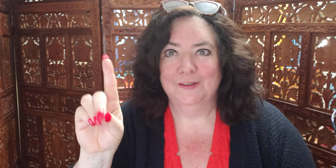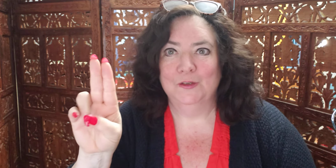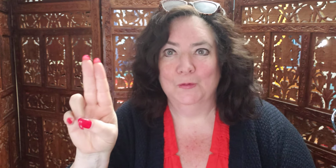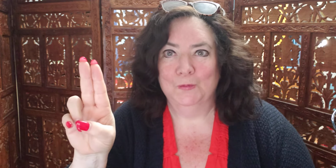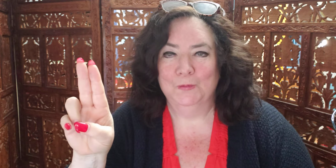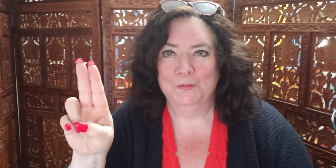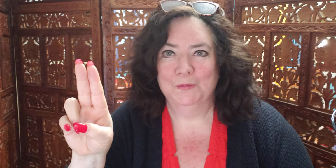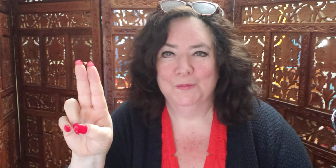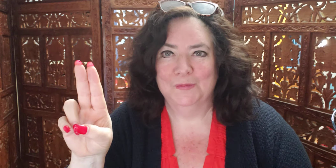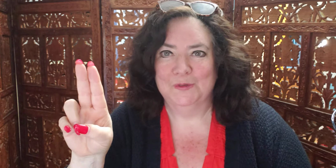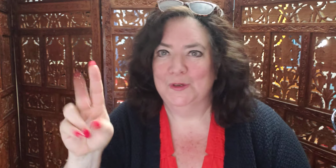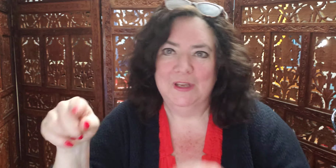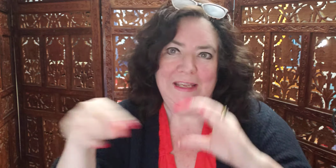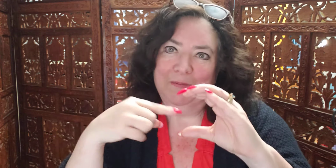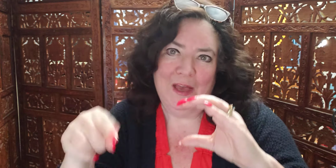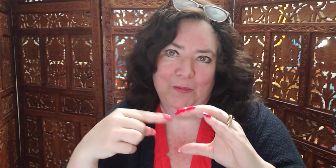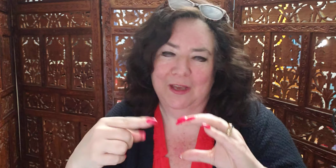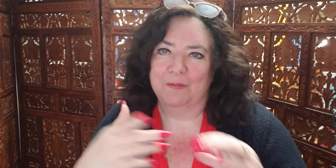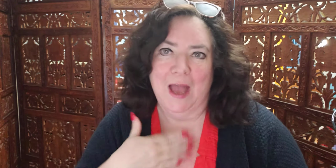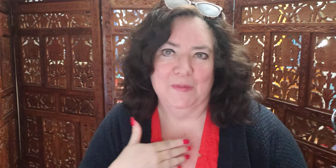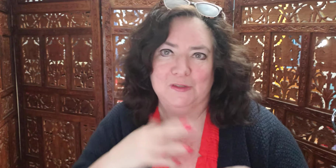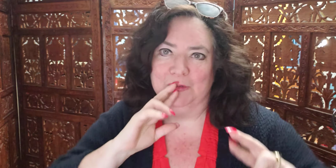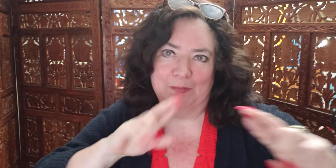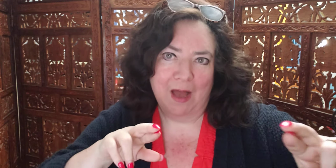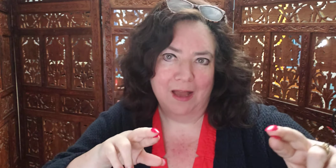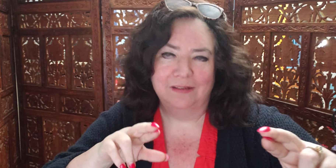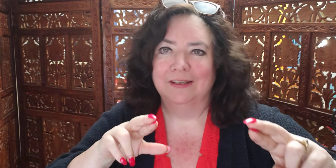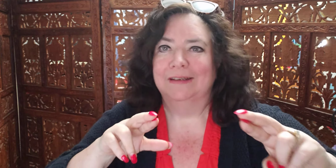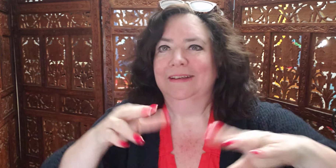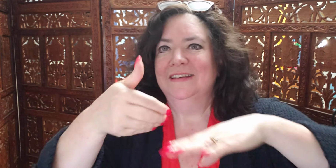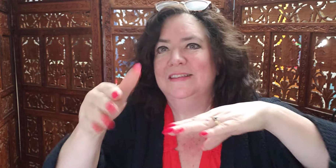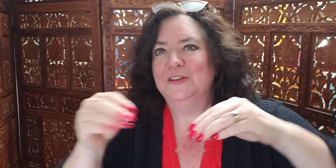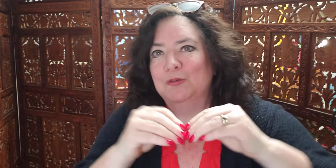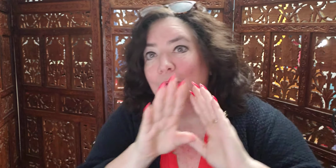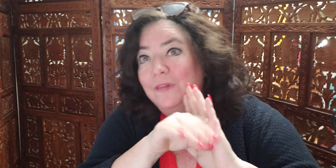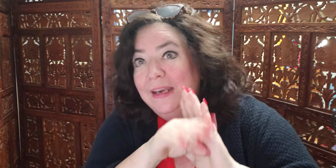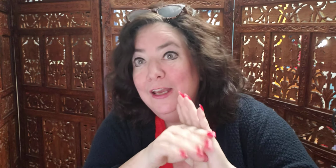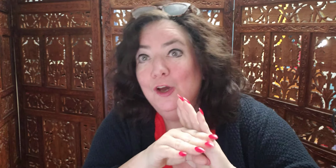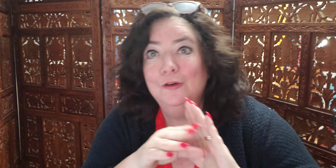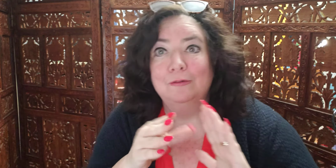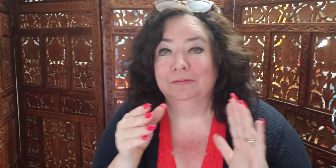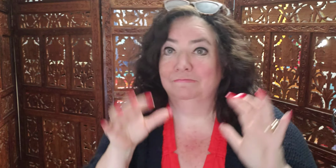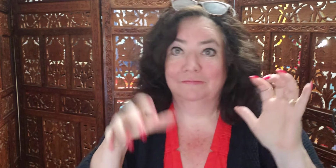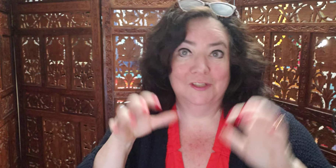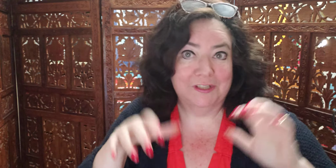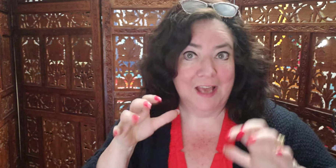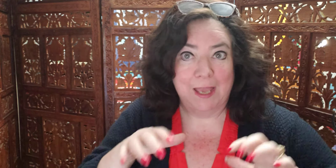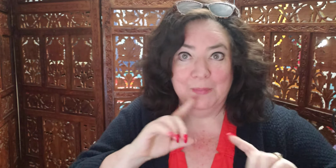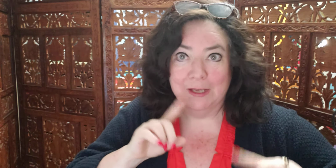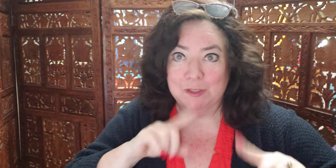lrdnpa@rit.edu. So you can email me. I'm happy to respond, send you more video, just type